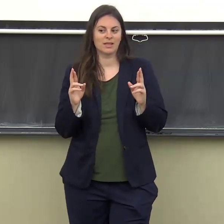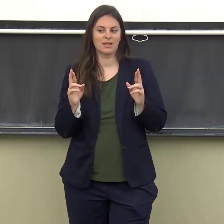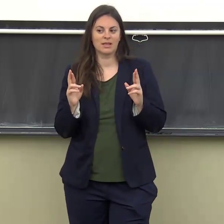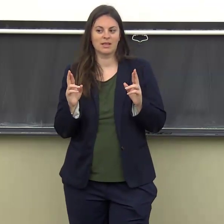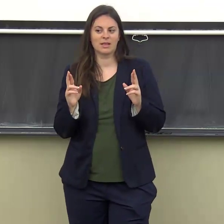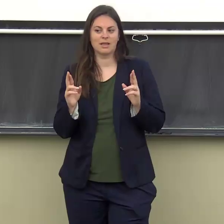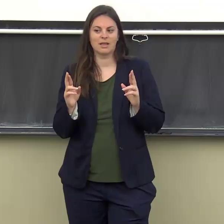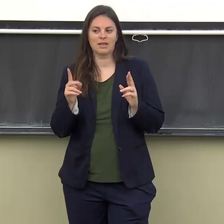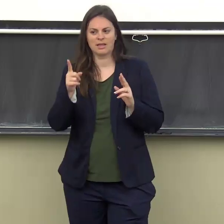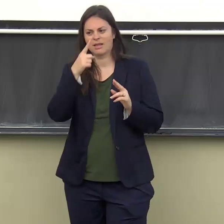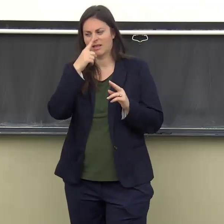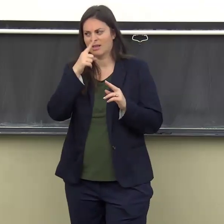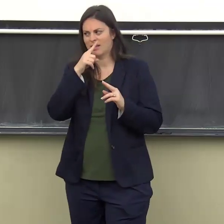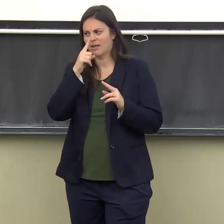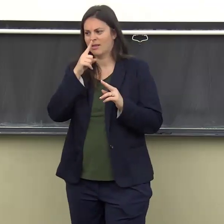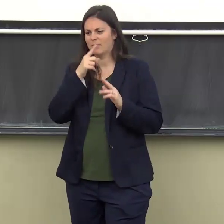yes.